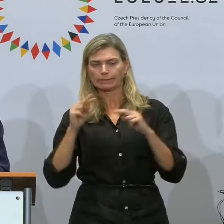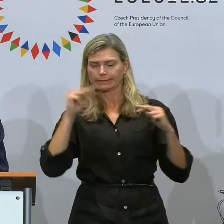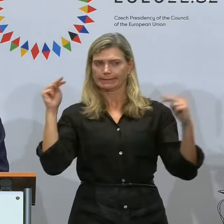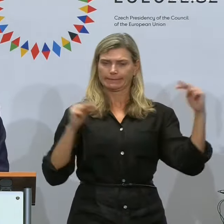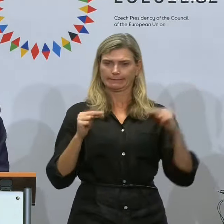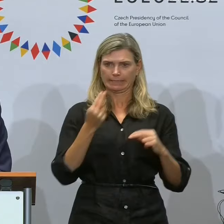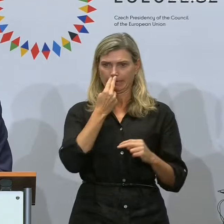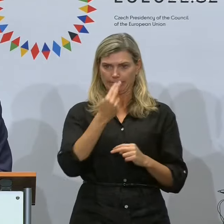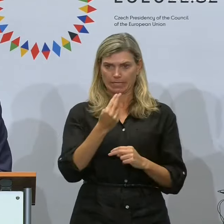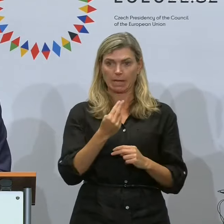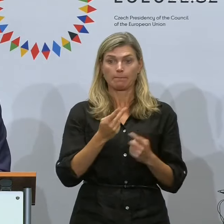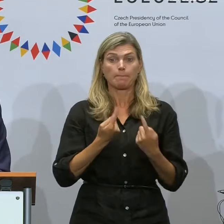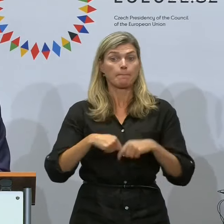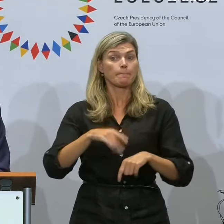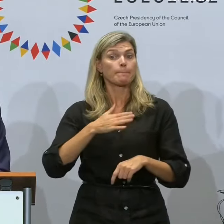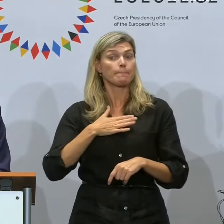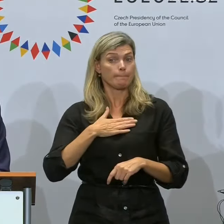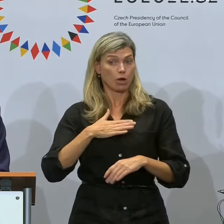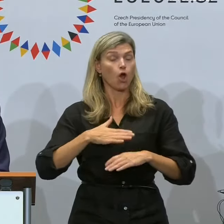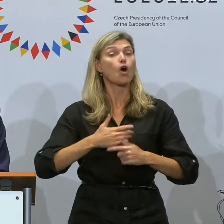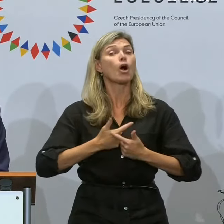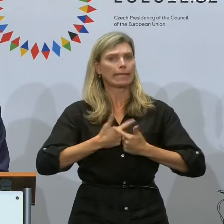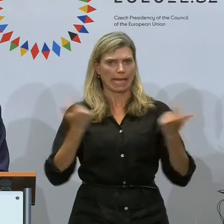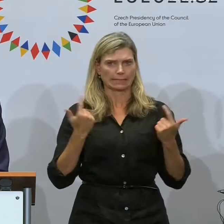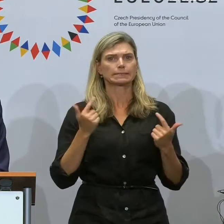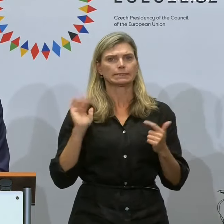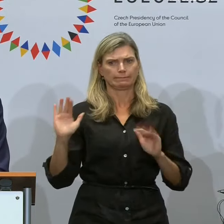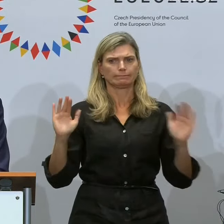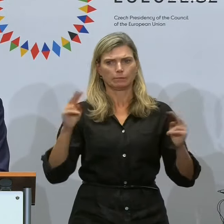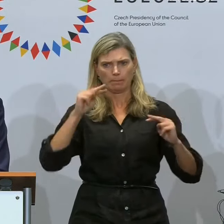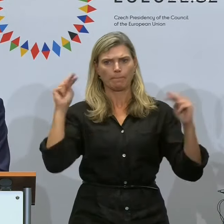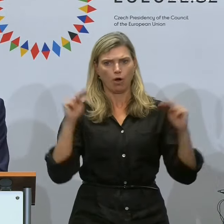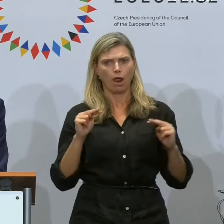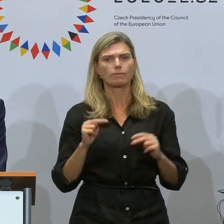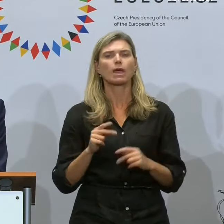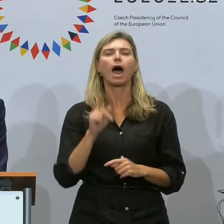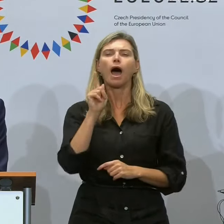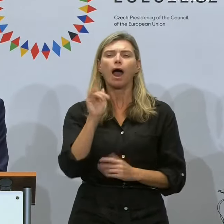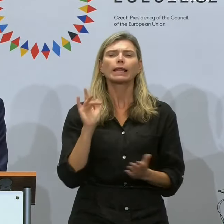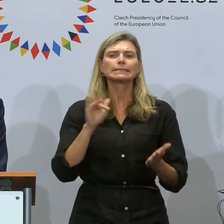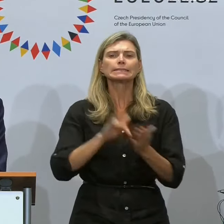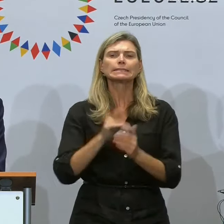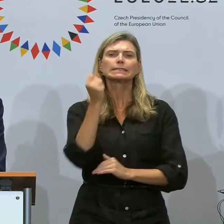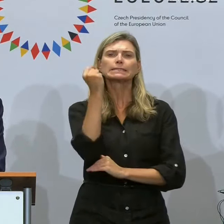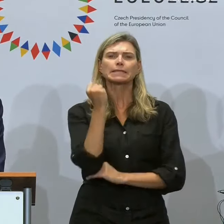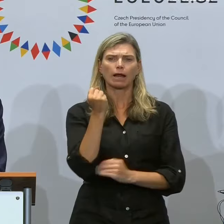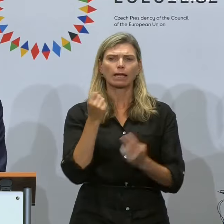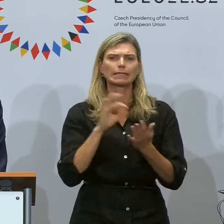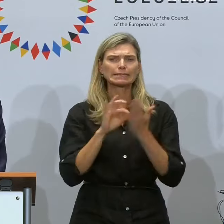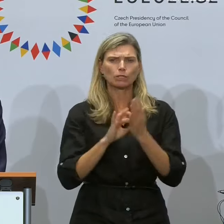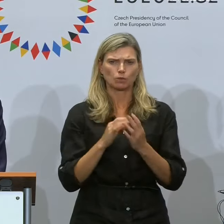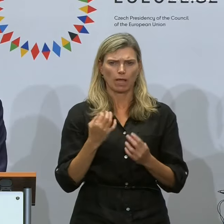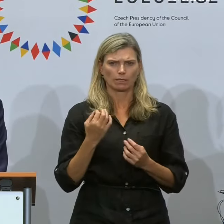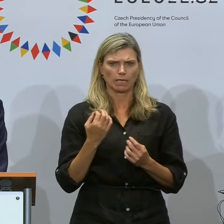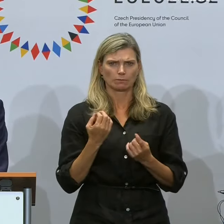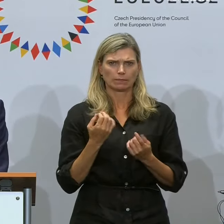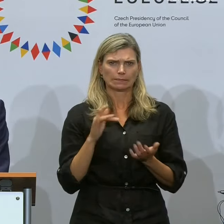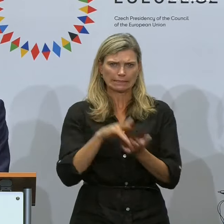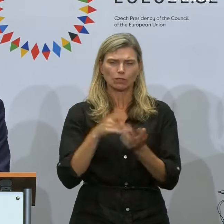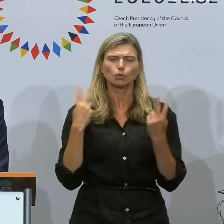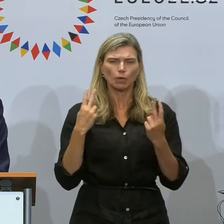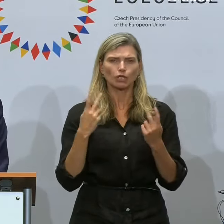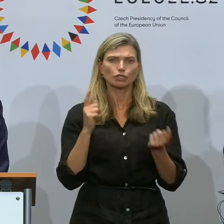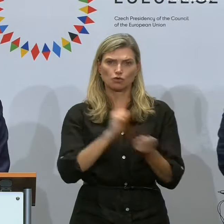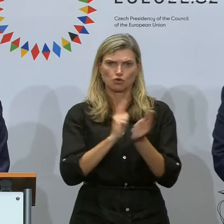clear that there is a common ground, that we have an agreement that takes into account,